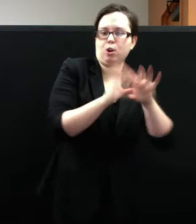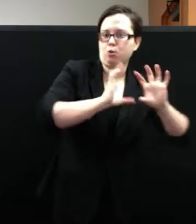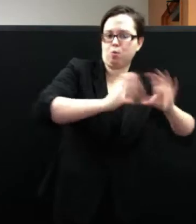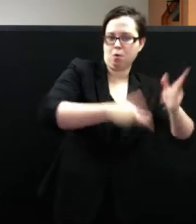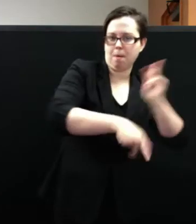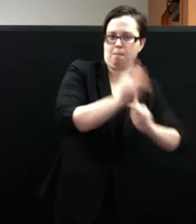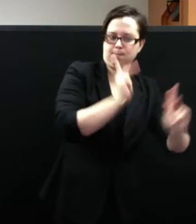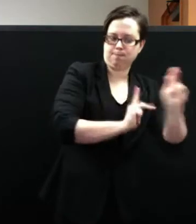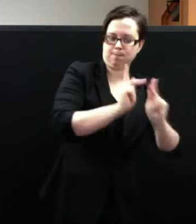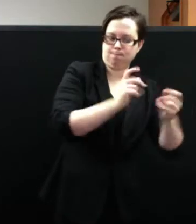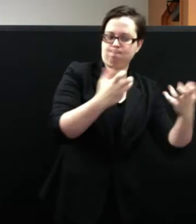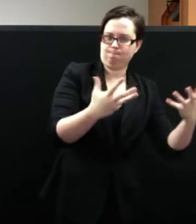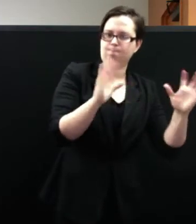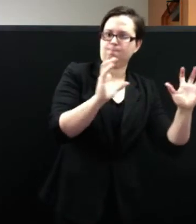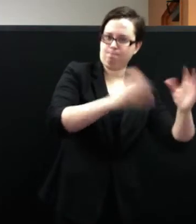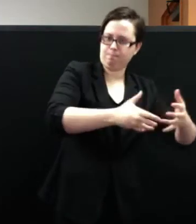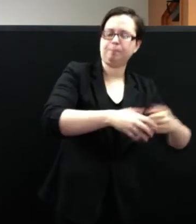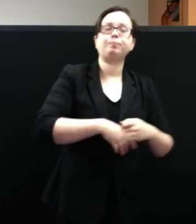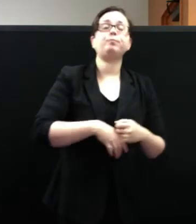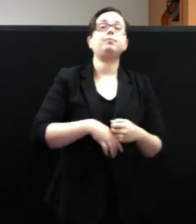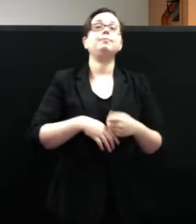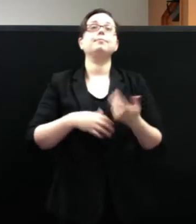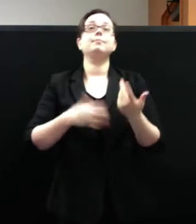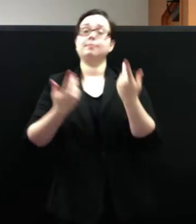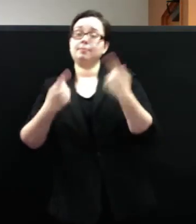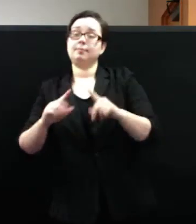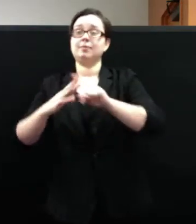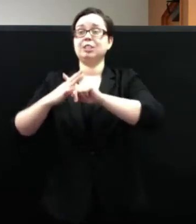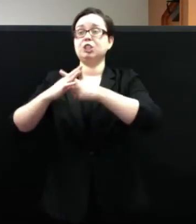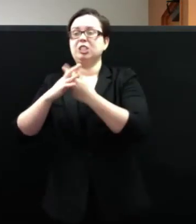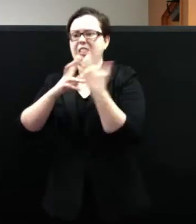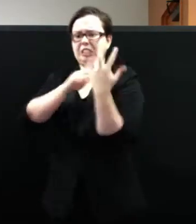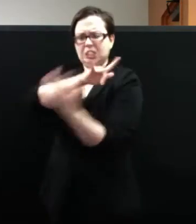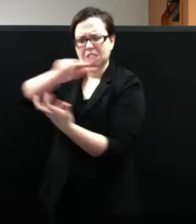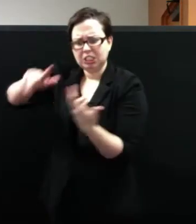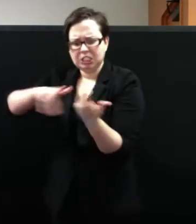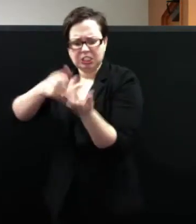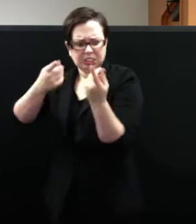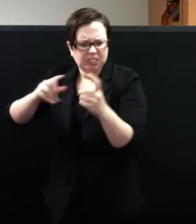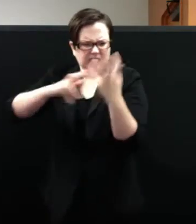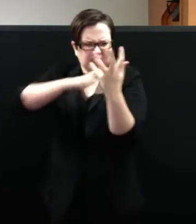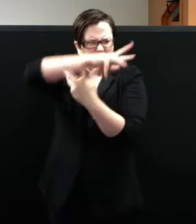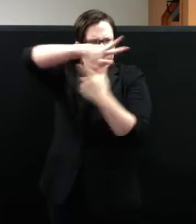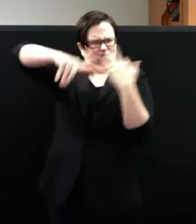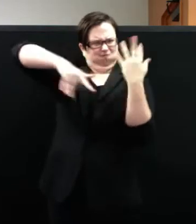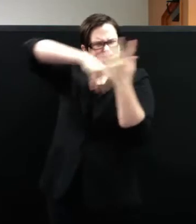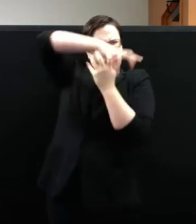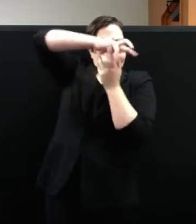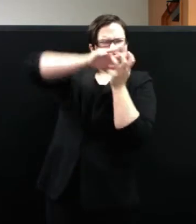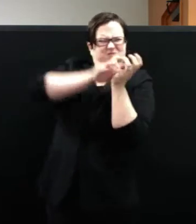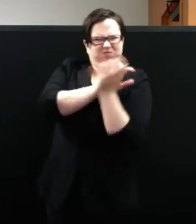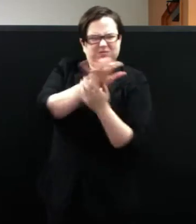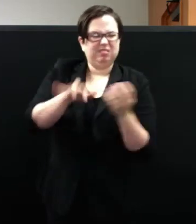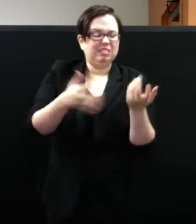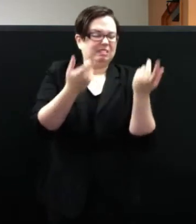It starts out messy, and then it gets really messy, and then it gets messier. But as people refine the models, the